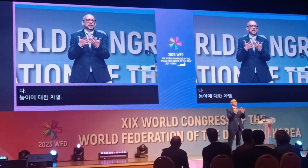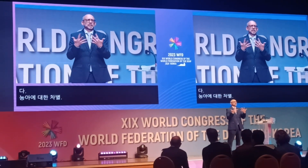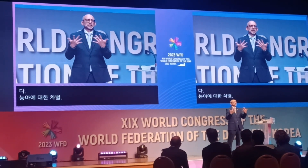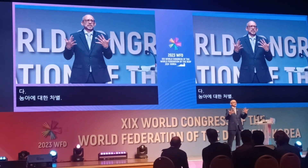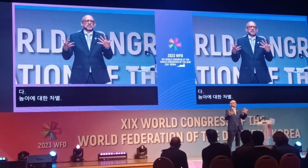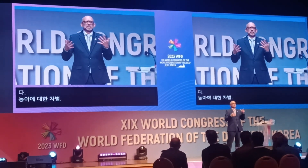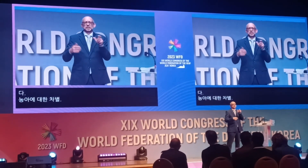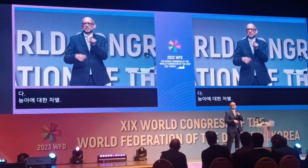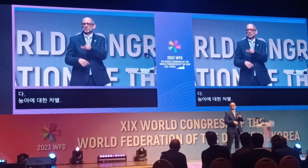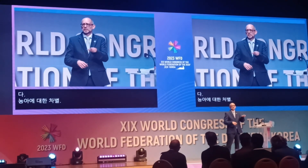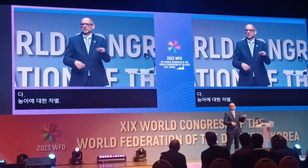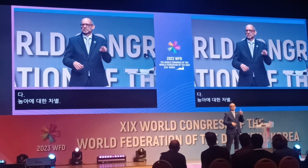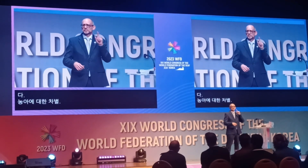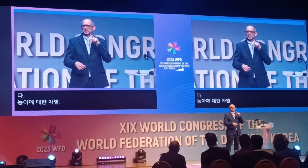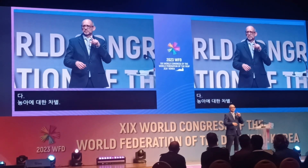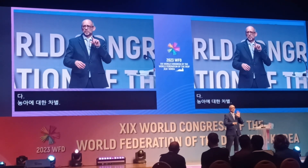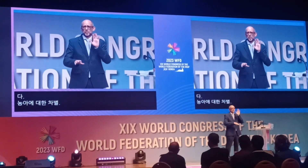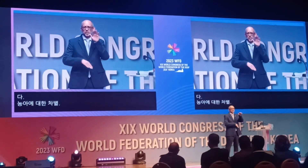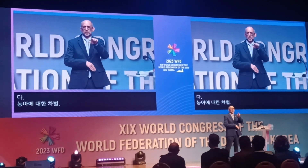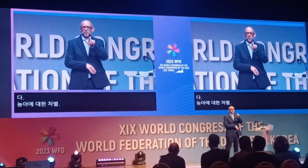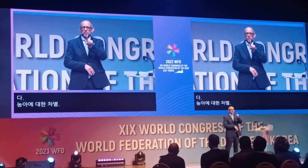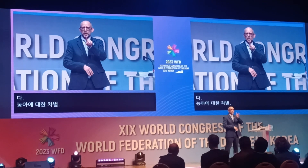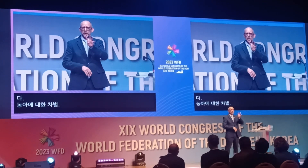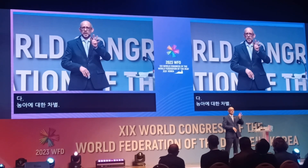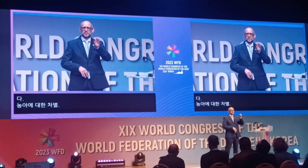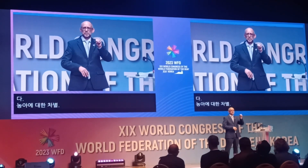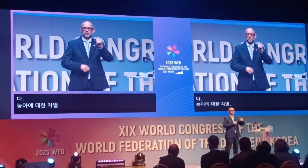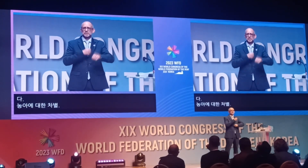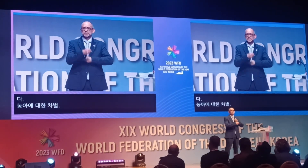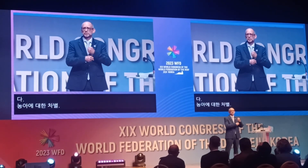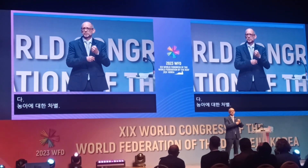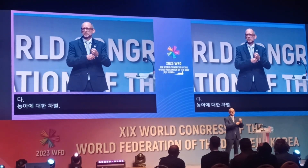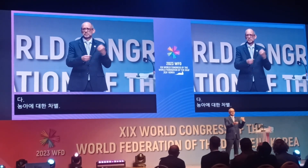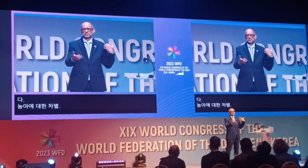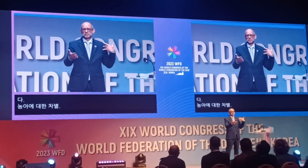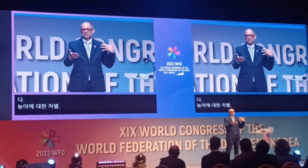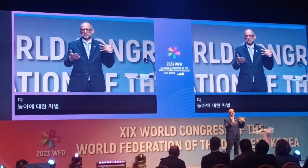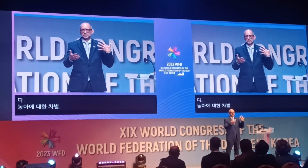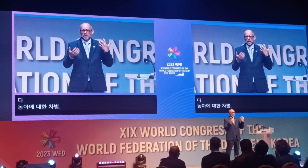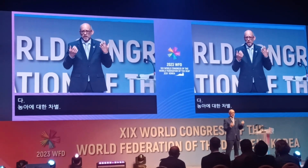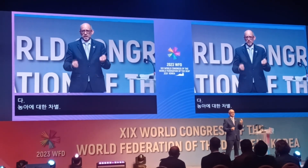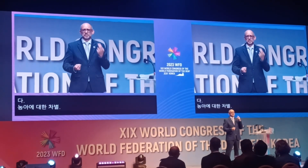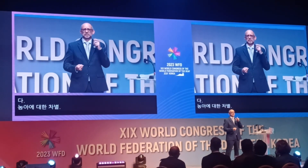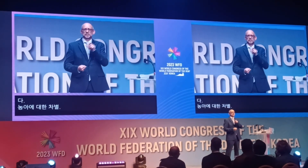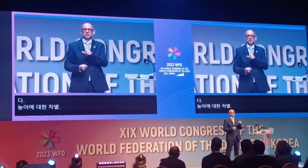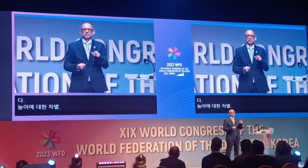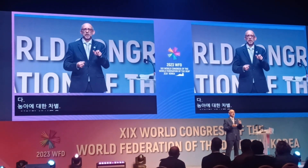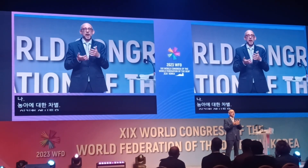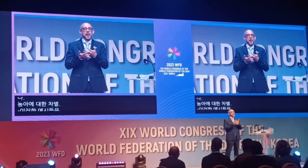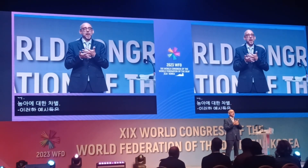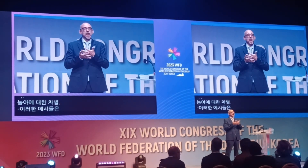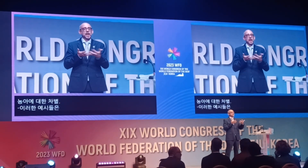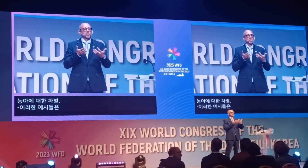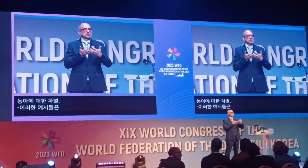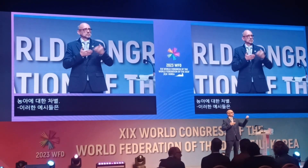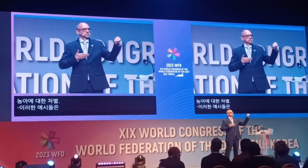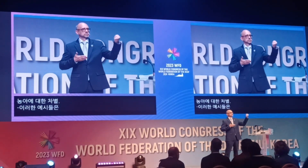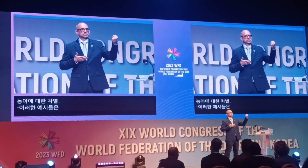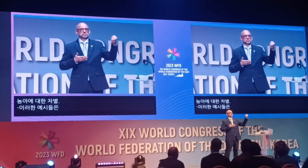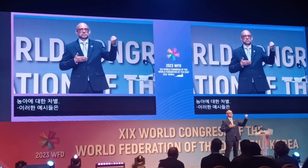These are examples of the many people who suffered over the 140